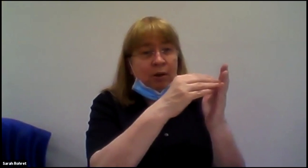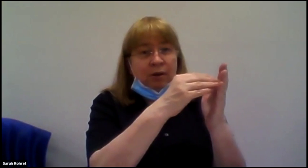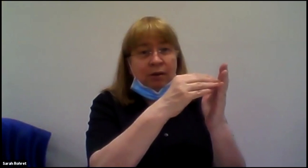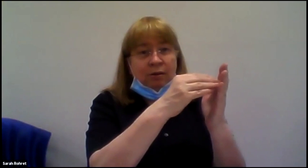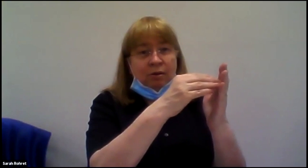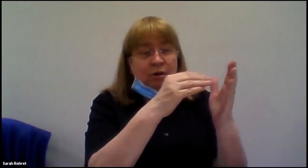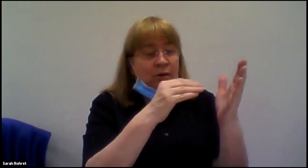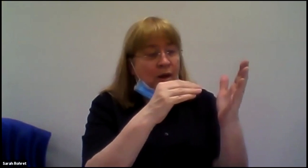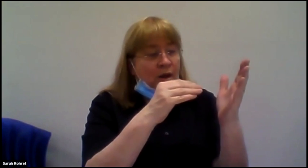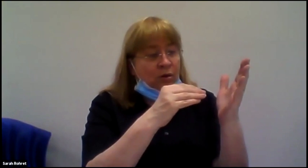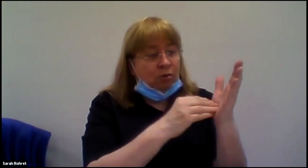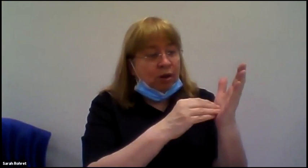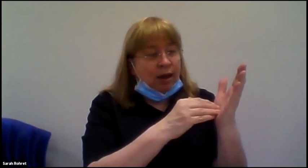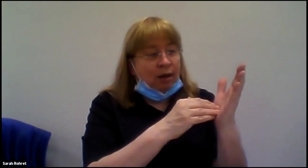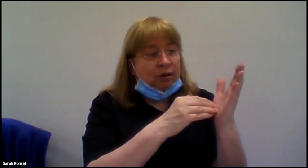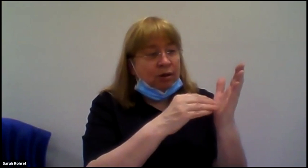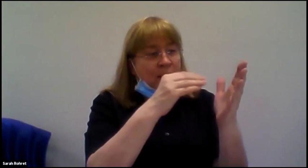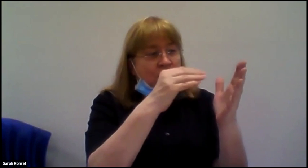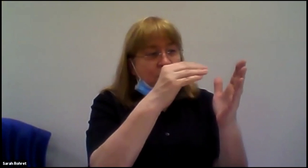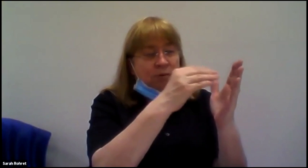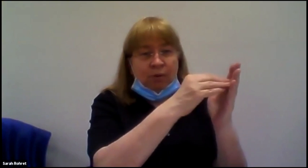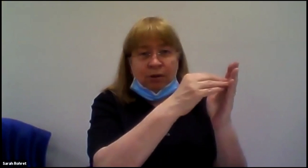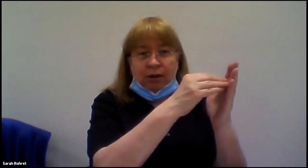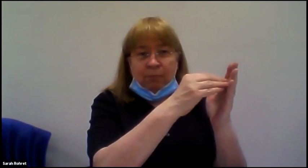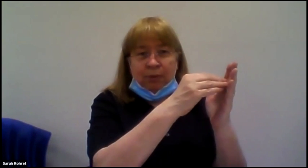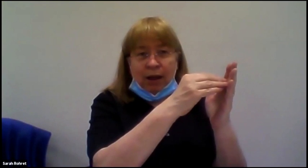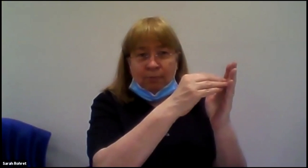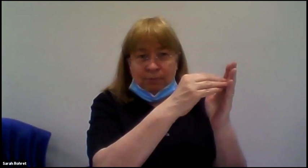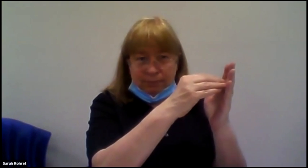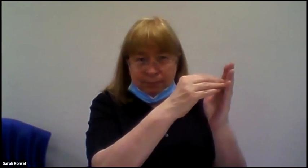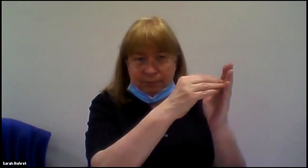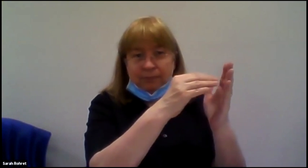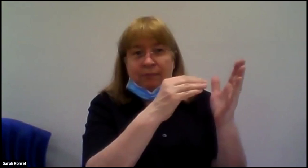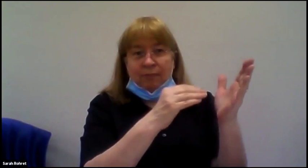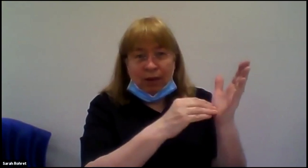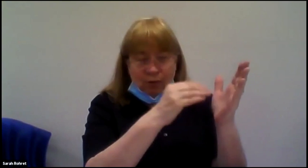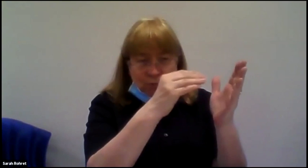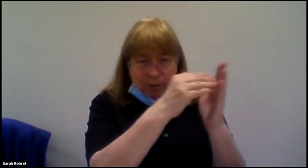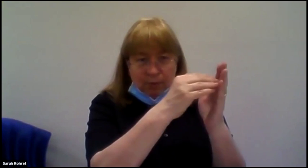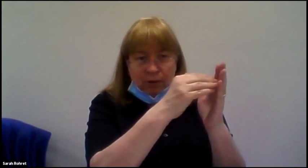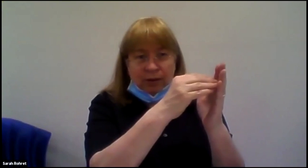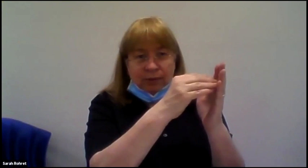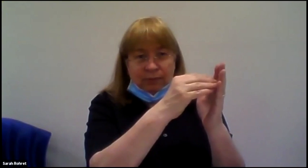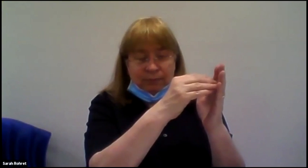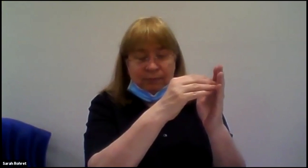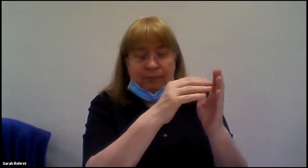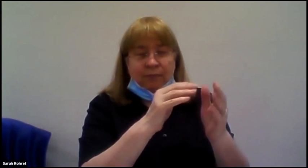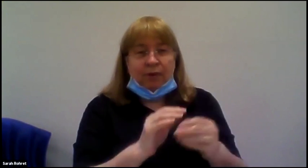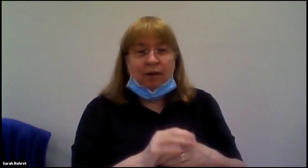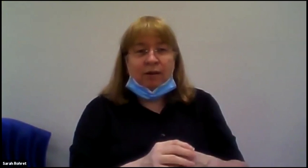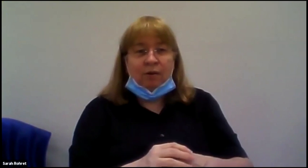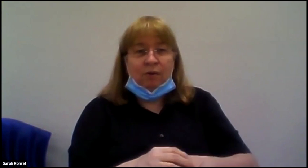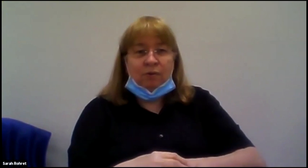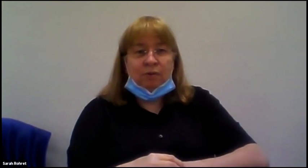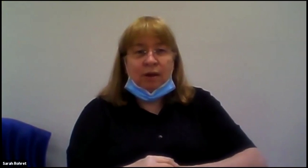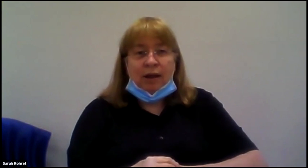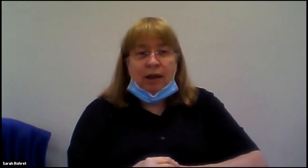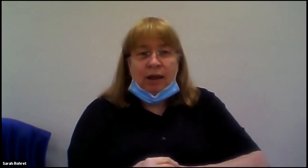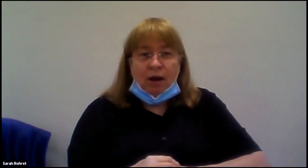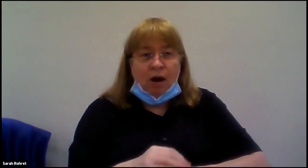1,000,000. You just do the 1,000 down, million at the top. 1,000,000. So all the